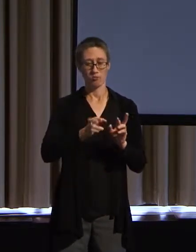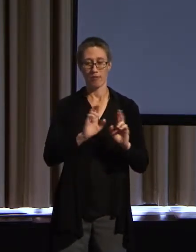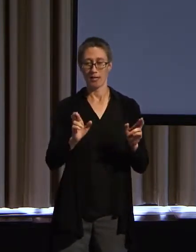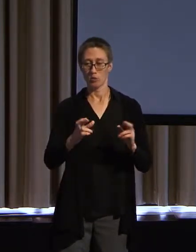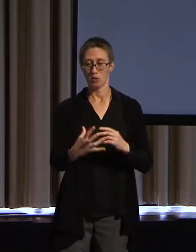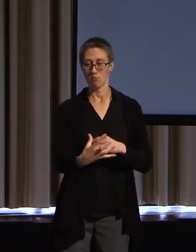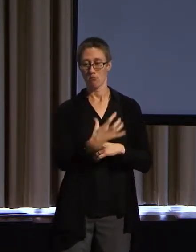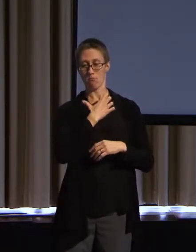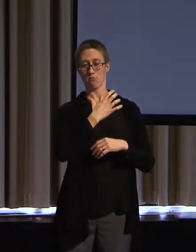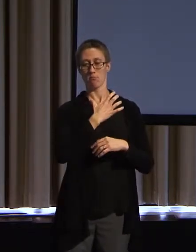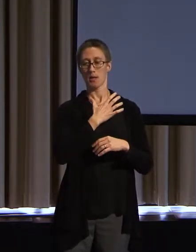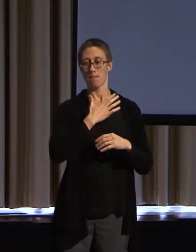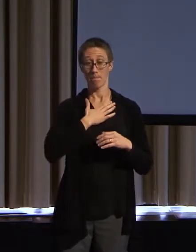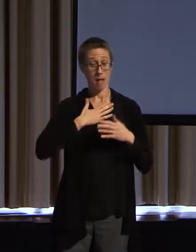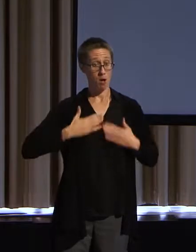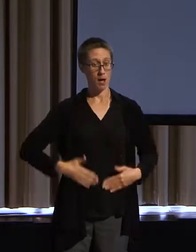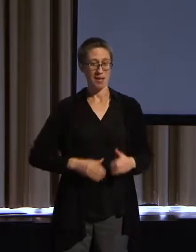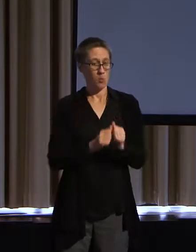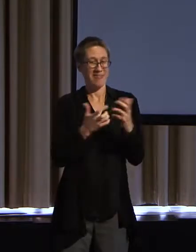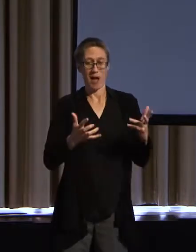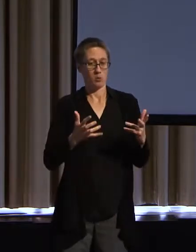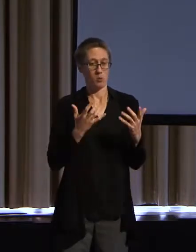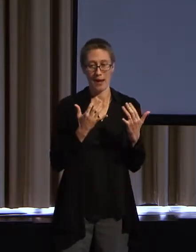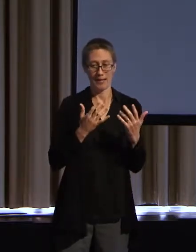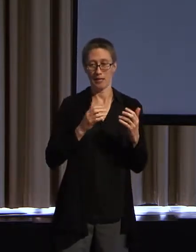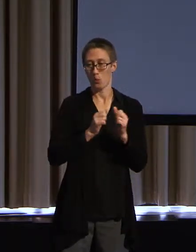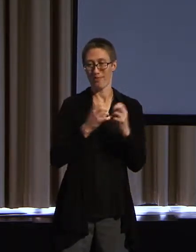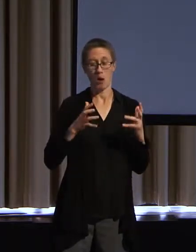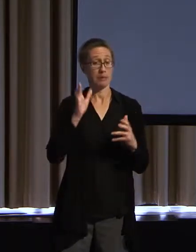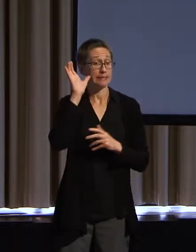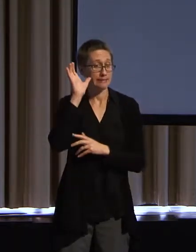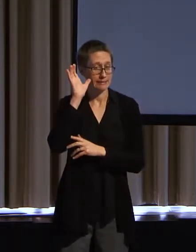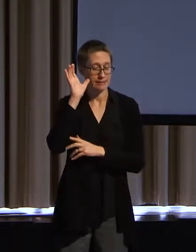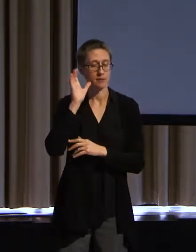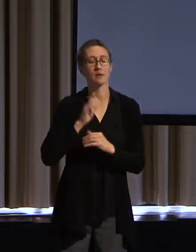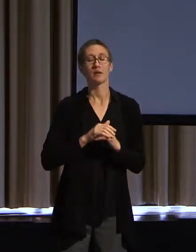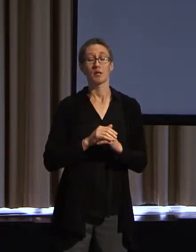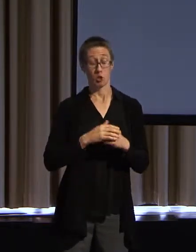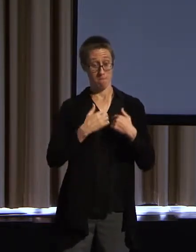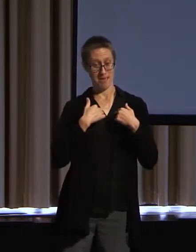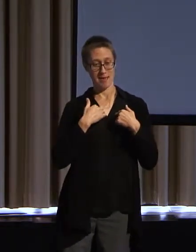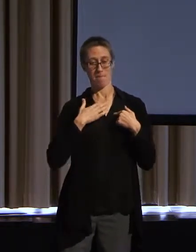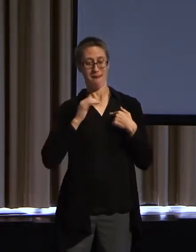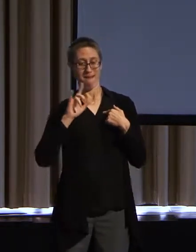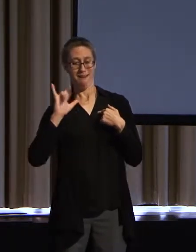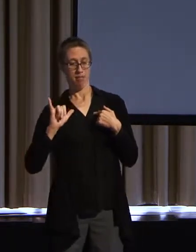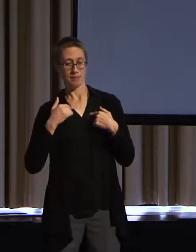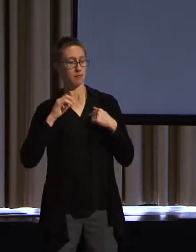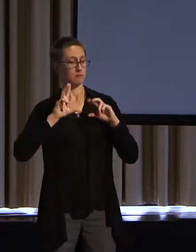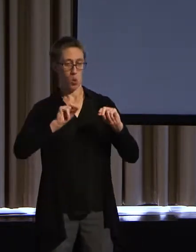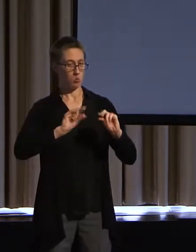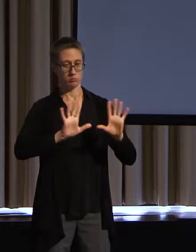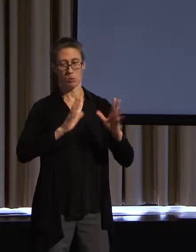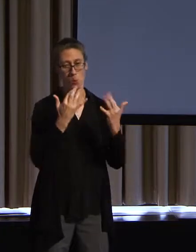had to say. The person I had brought with me as an ally and I both forcefully said, "No,